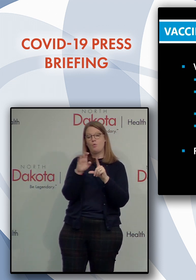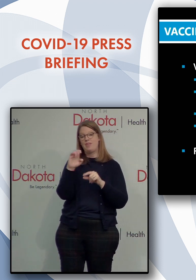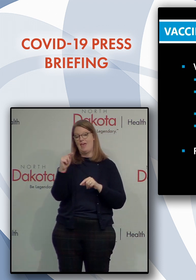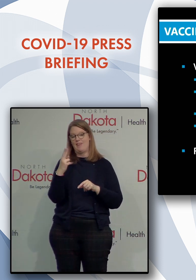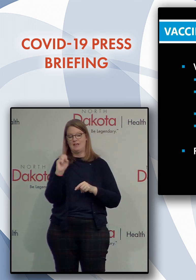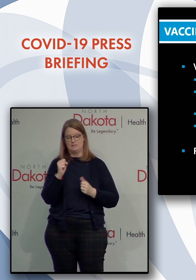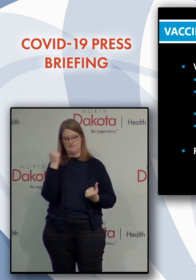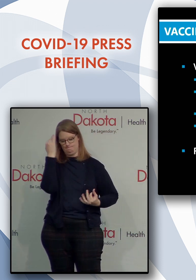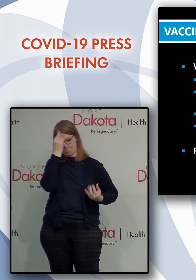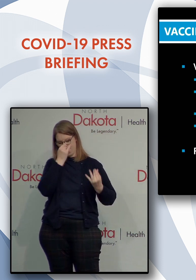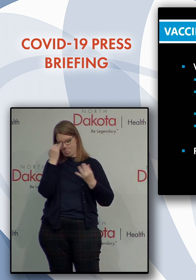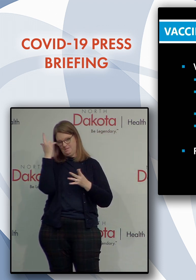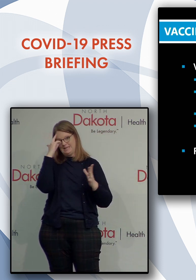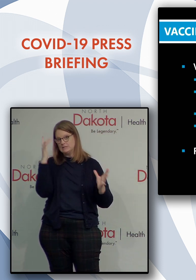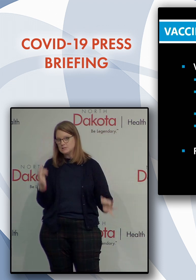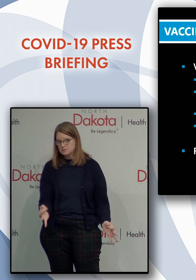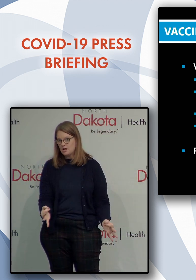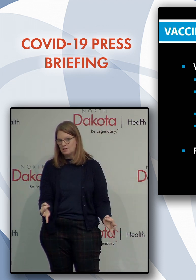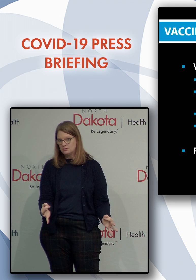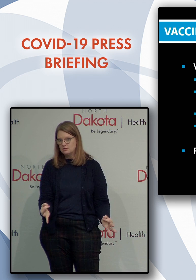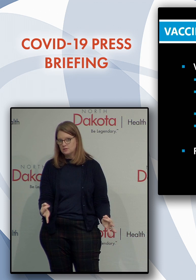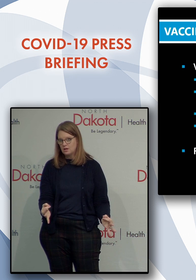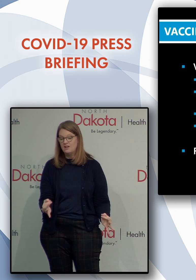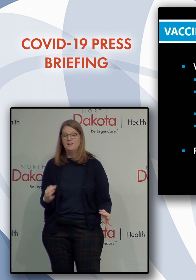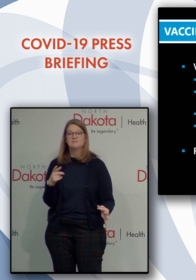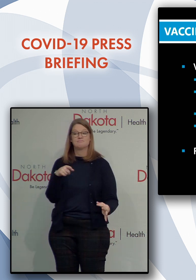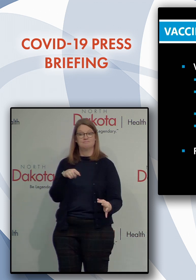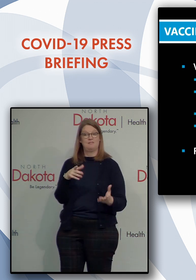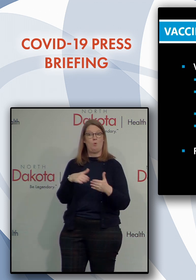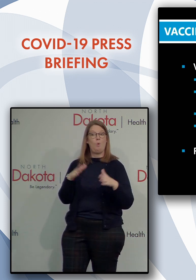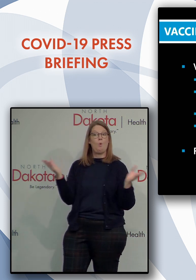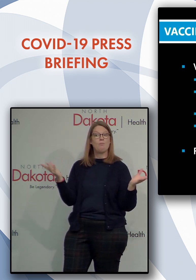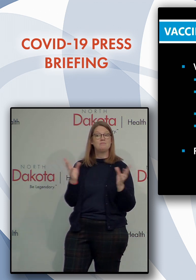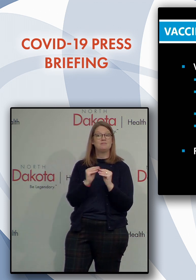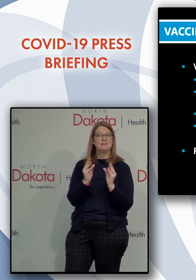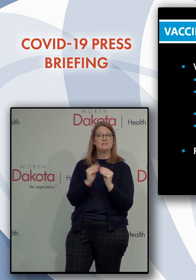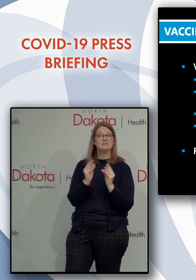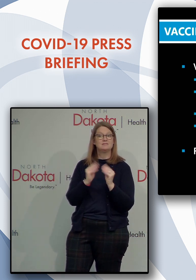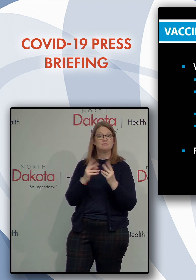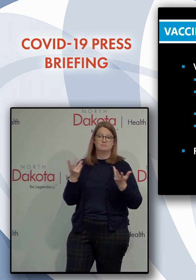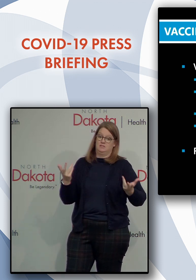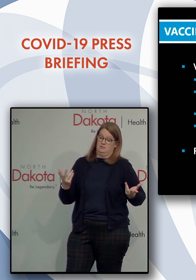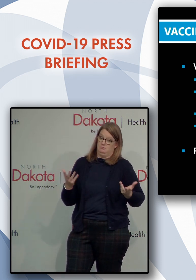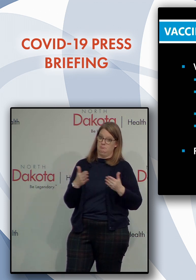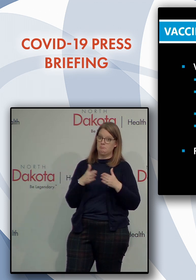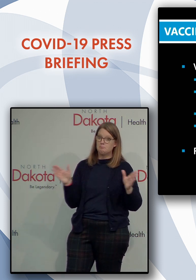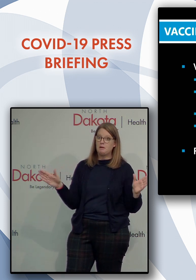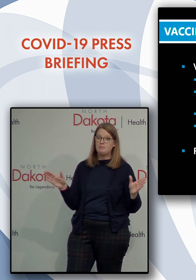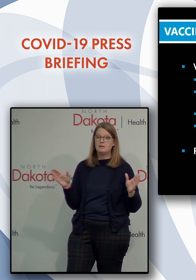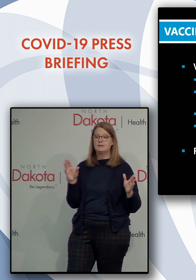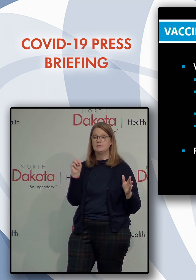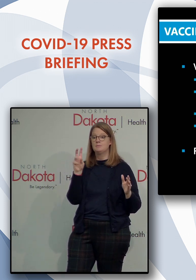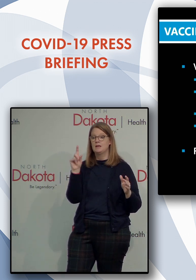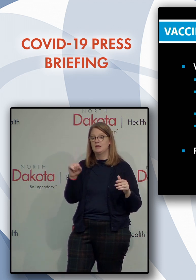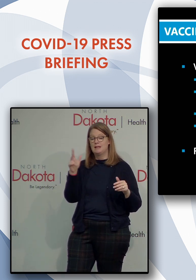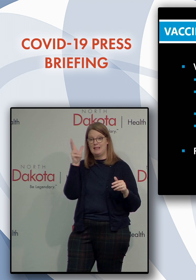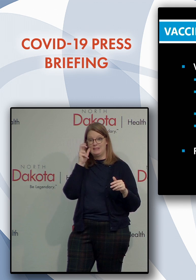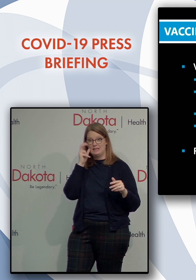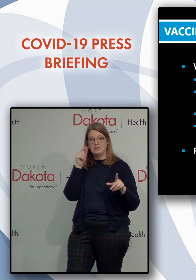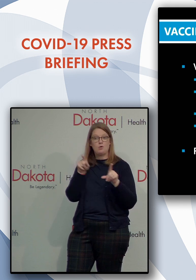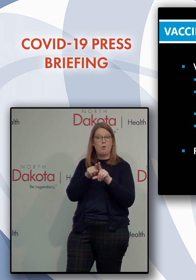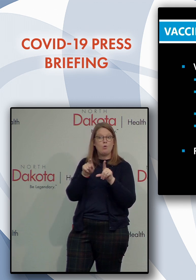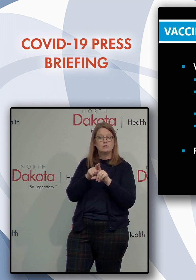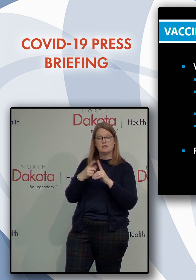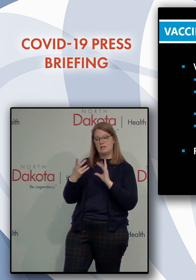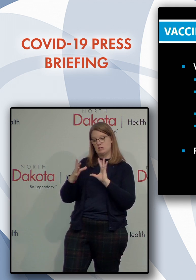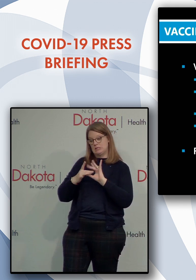make their decisions, and those also are open meetings, and so the public and the media are able to listen to any of those meetings, and there's also